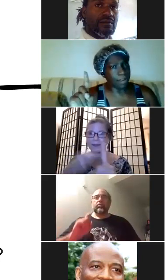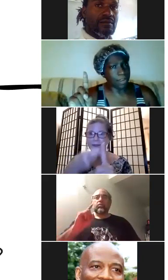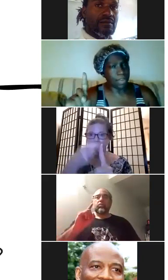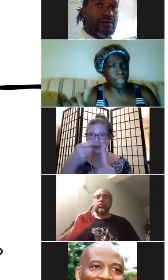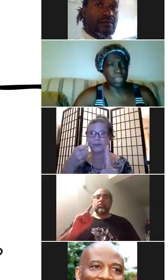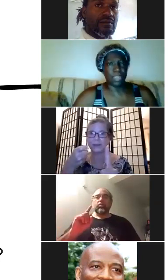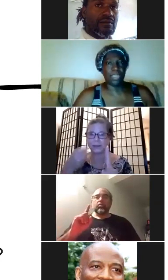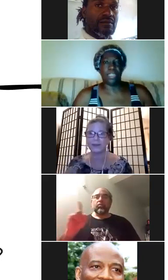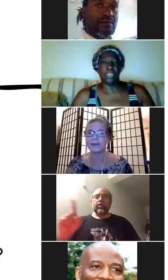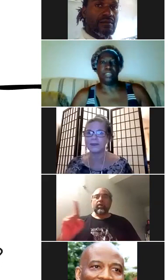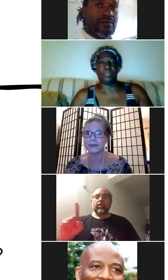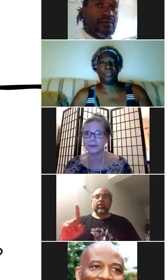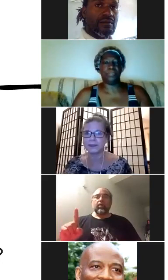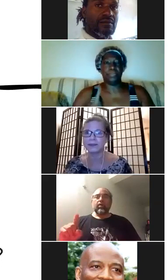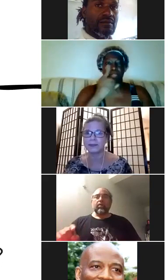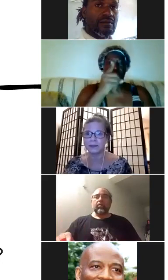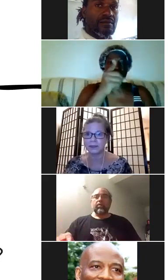Where?